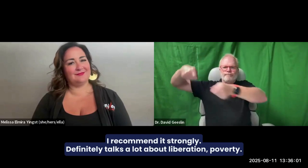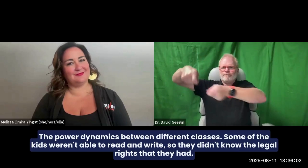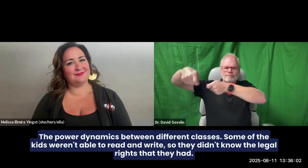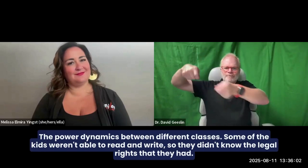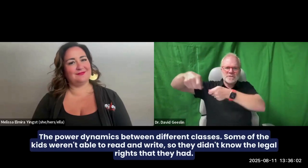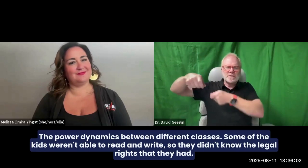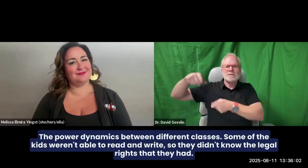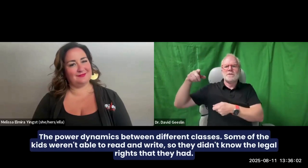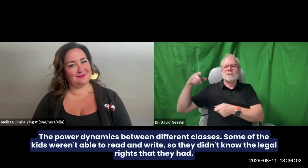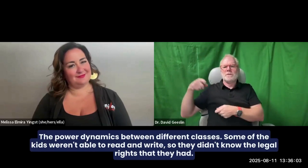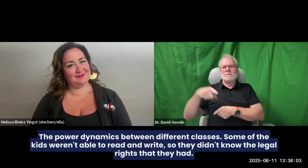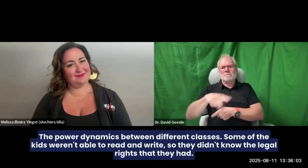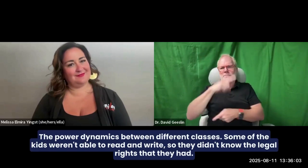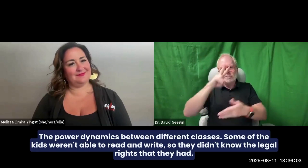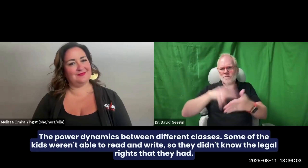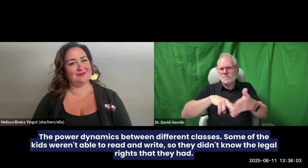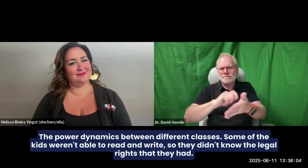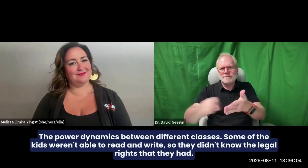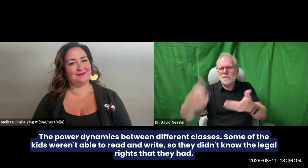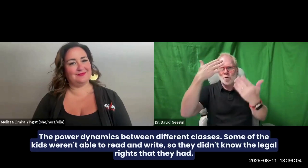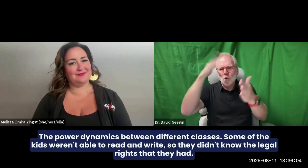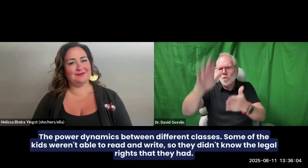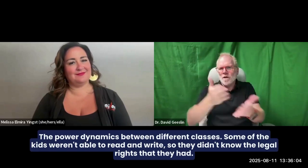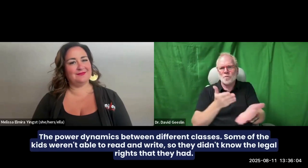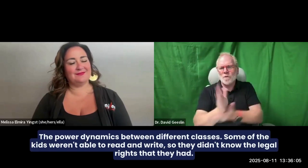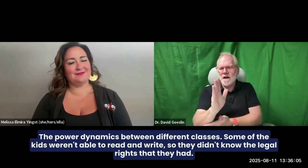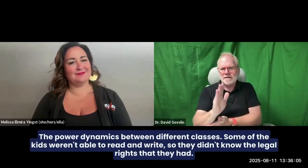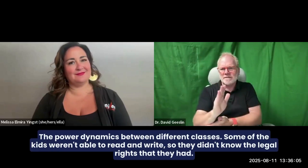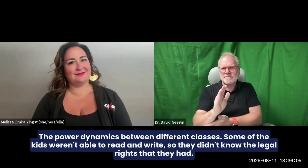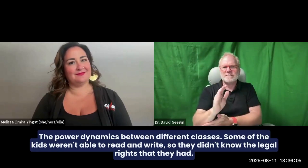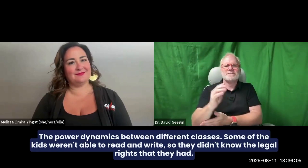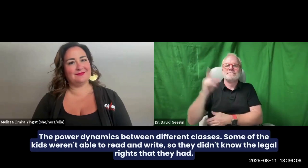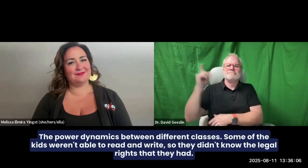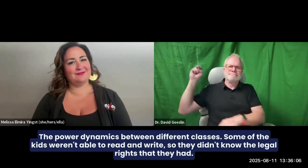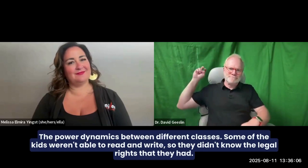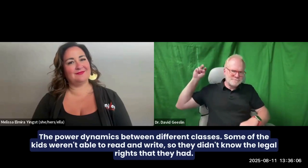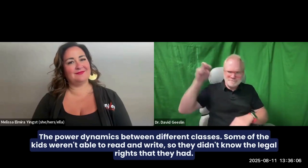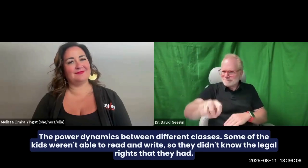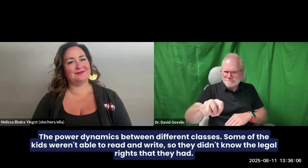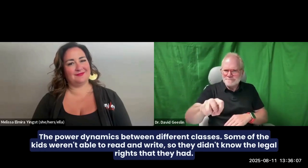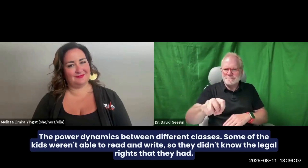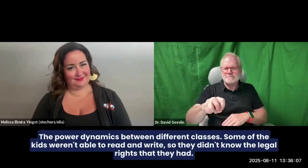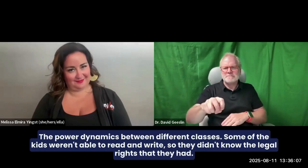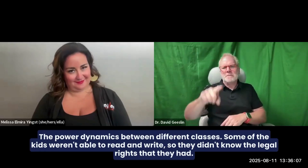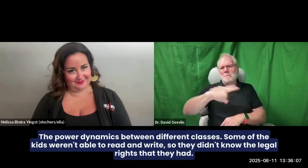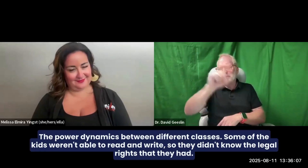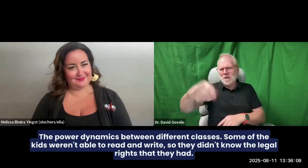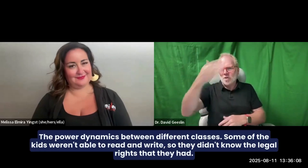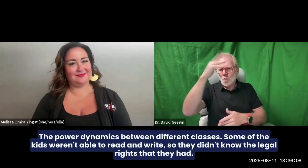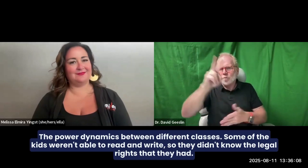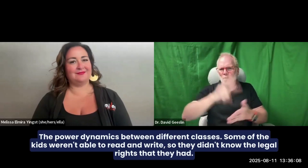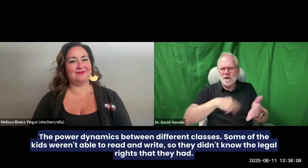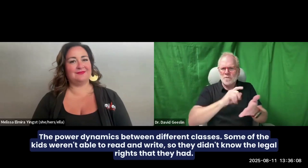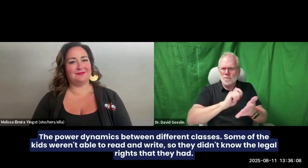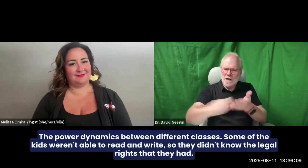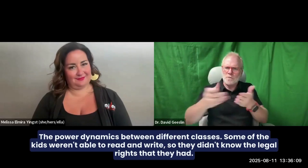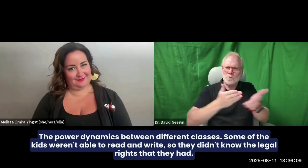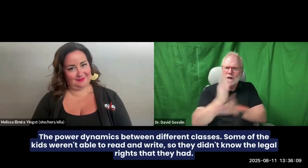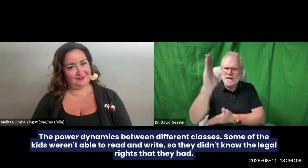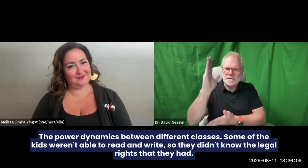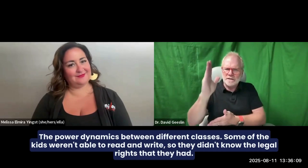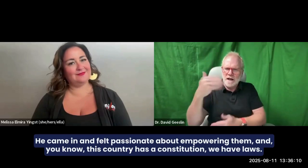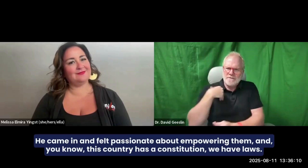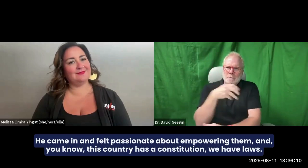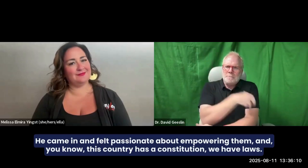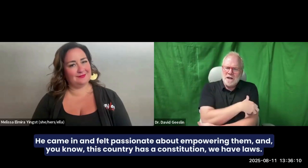poverty, the power dynamics between different classes. Some of the kids weren't able to read and write, so they didn't know the legal rights that they